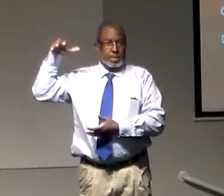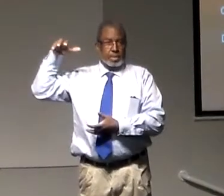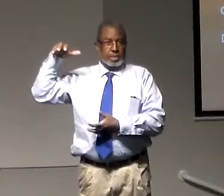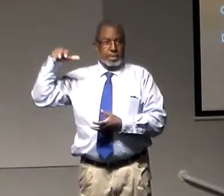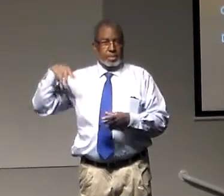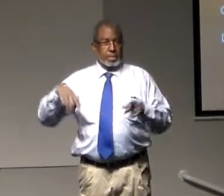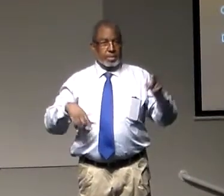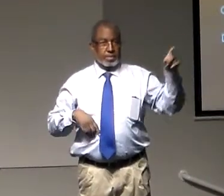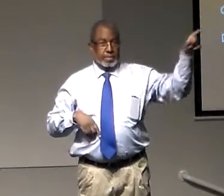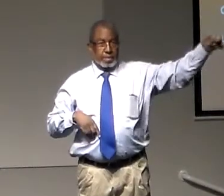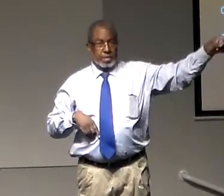And they think that we're rich.